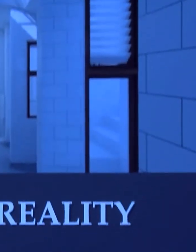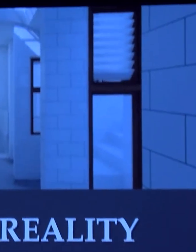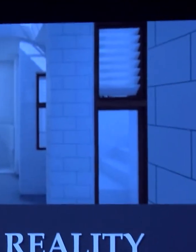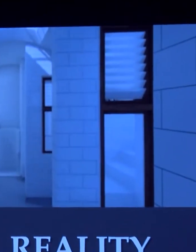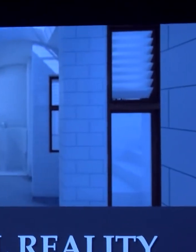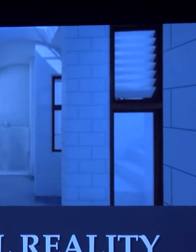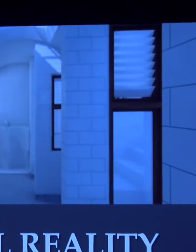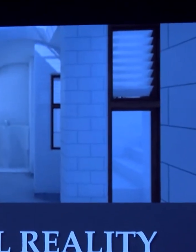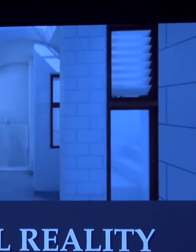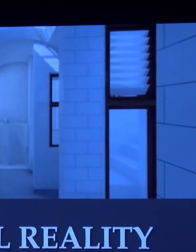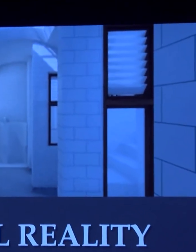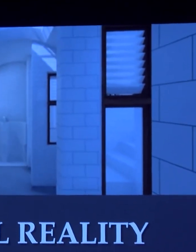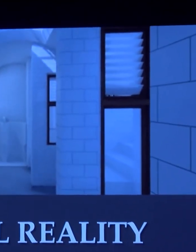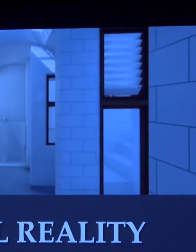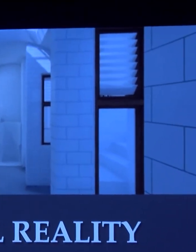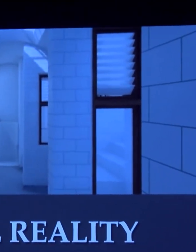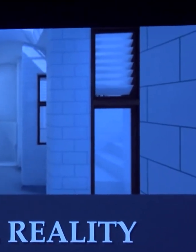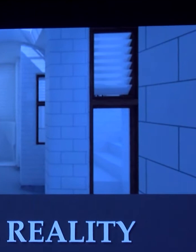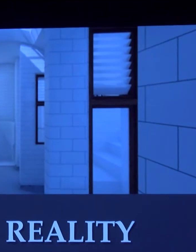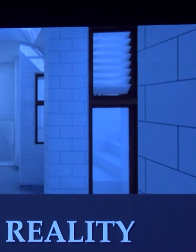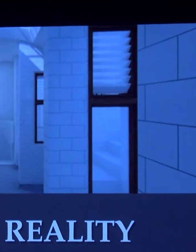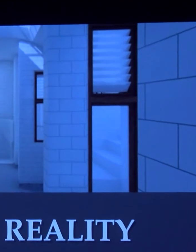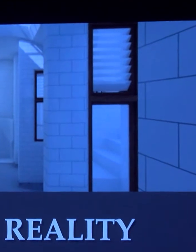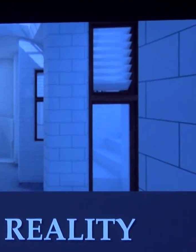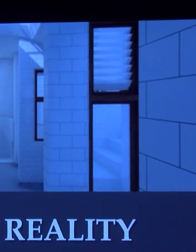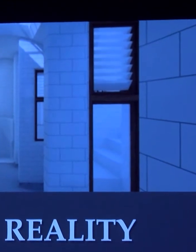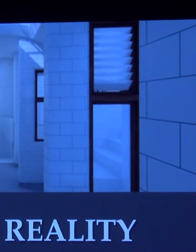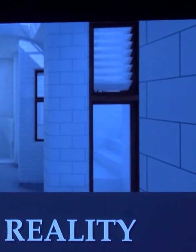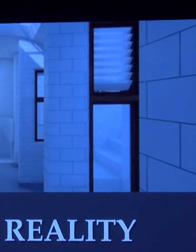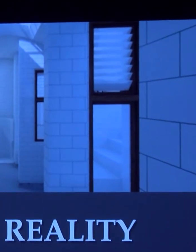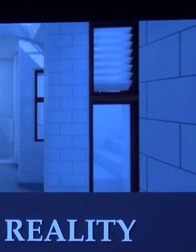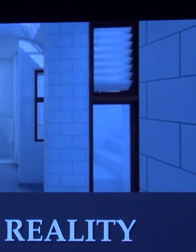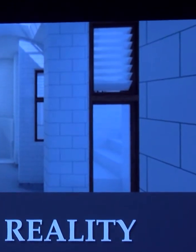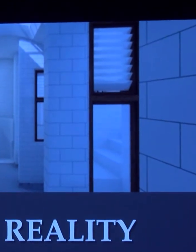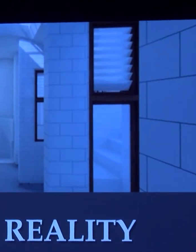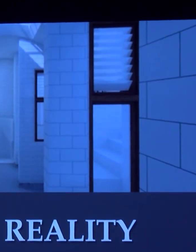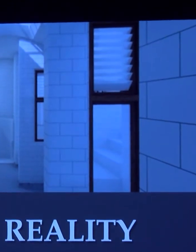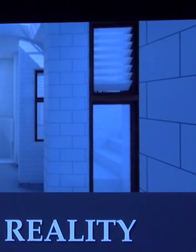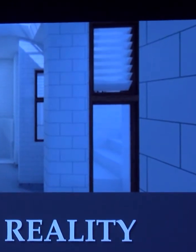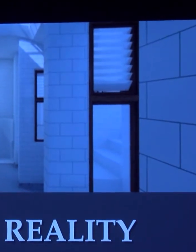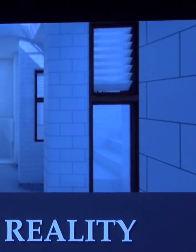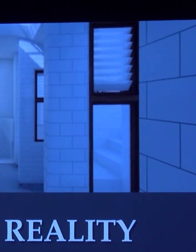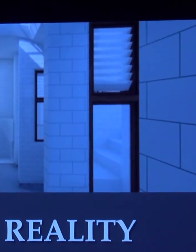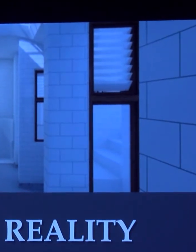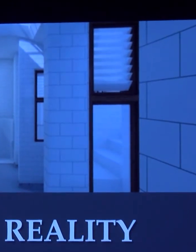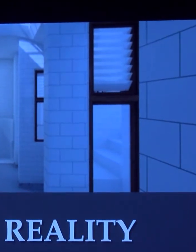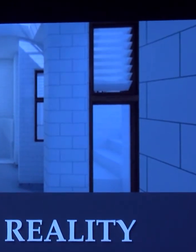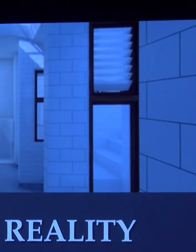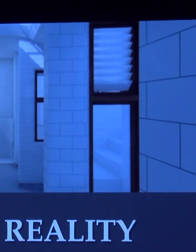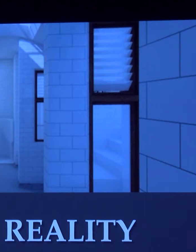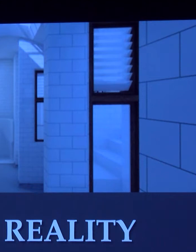So I collaborated with Michael Finley of the design department and the company Museograph at the Otago